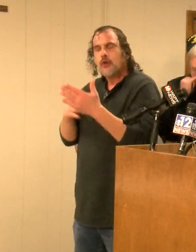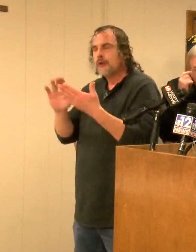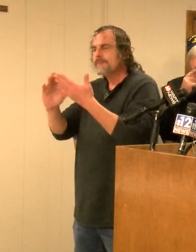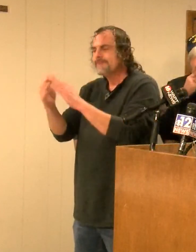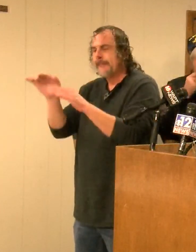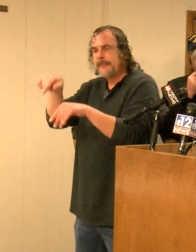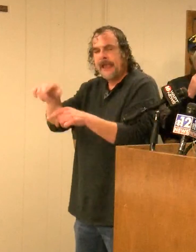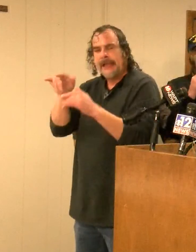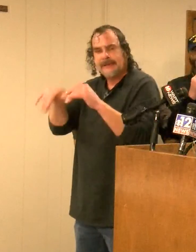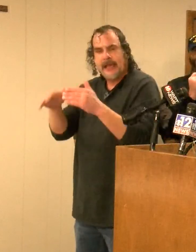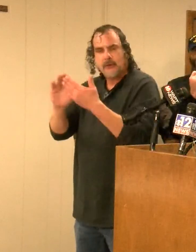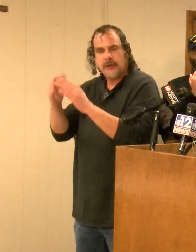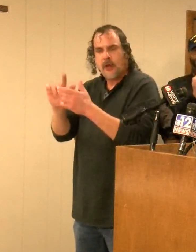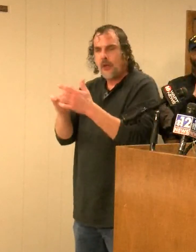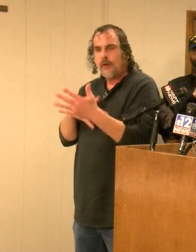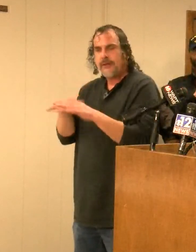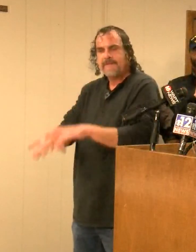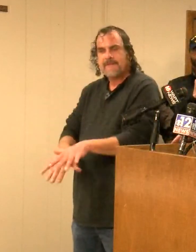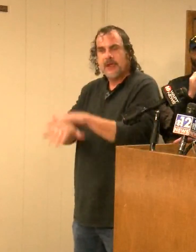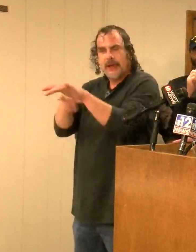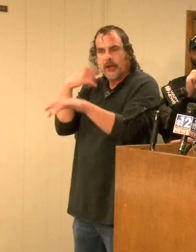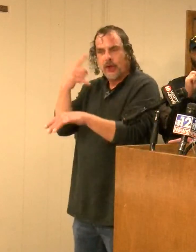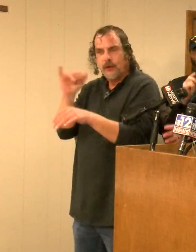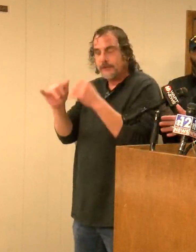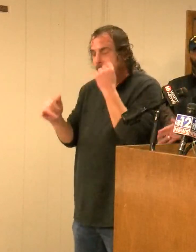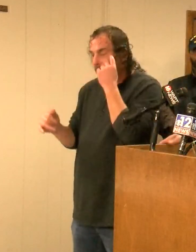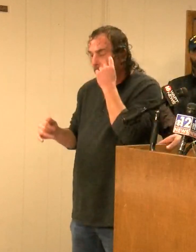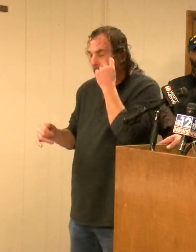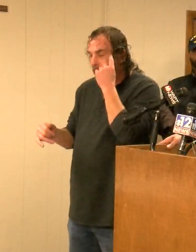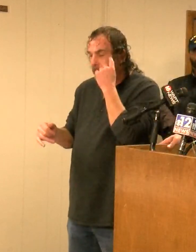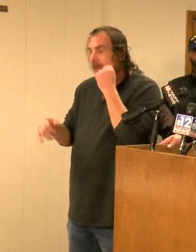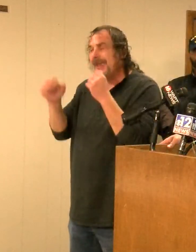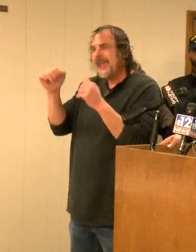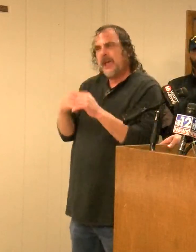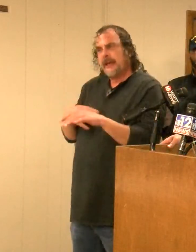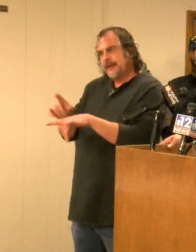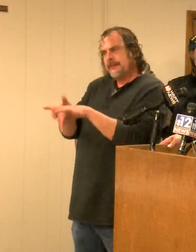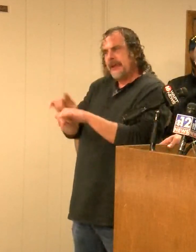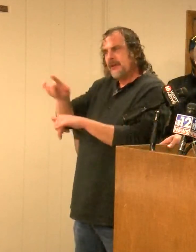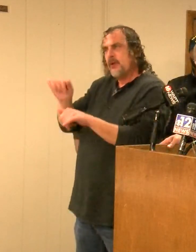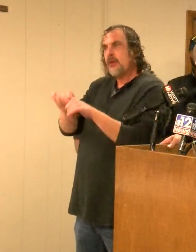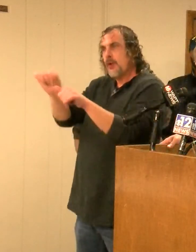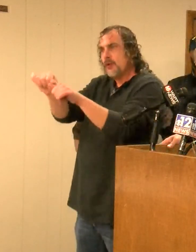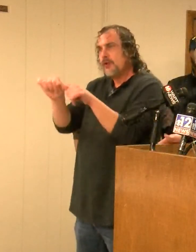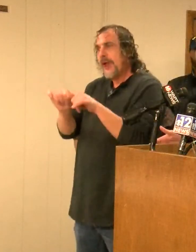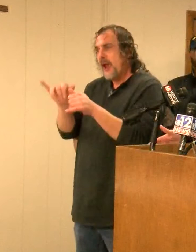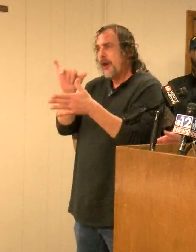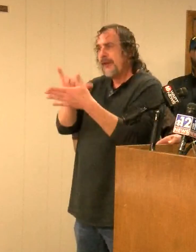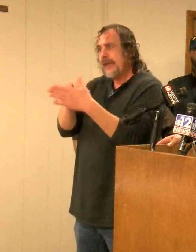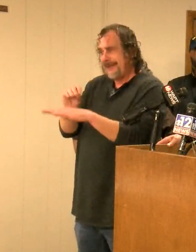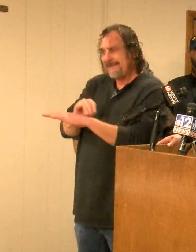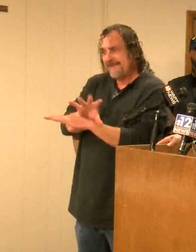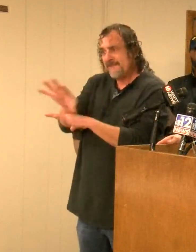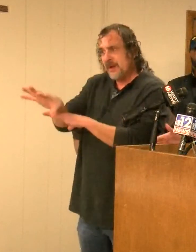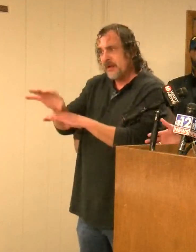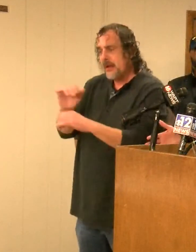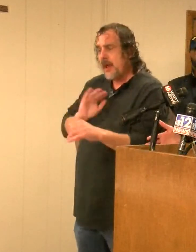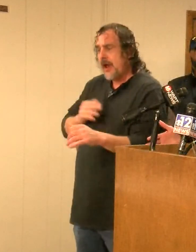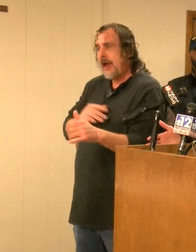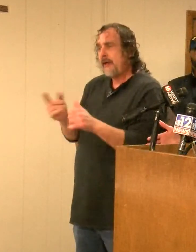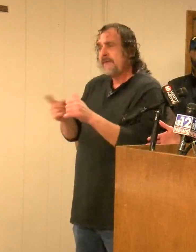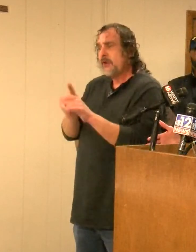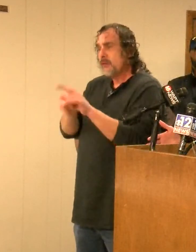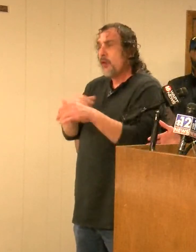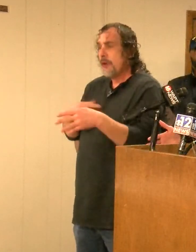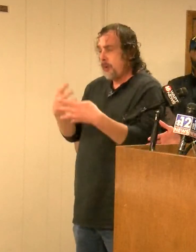to flooding? People probably know that more. It's based on those areas that are affected. Our first responders are placing